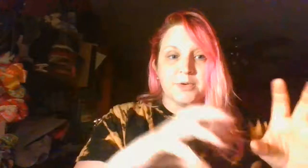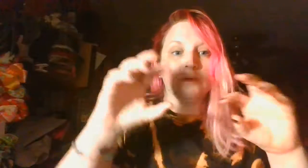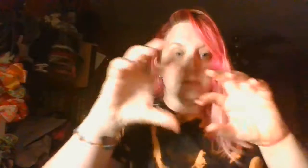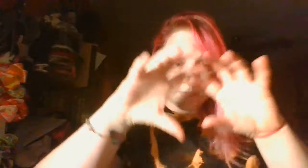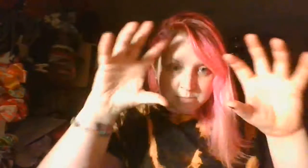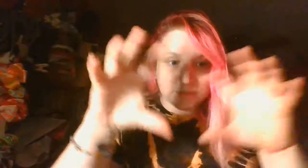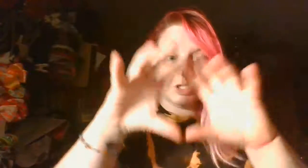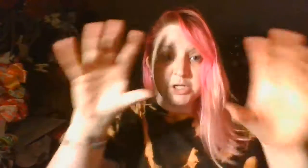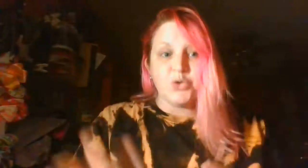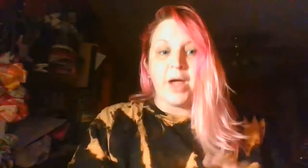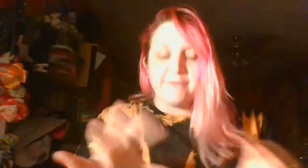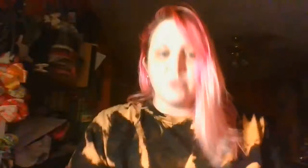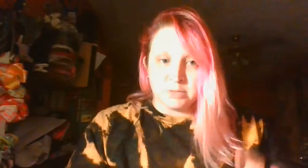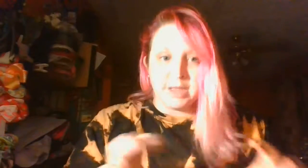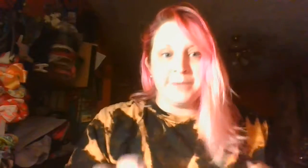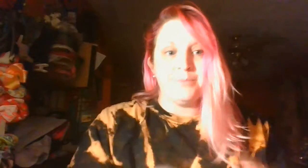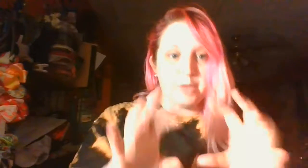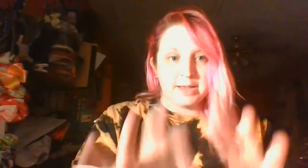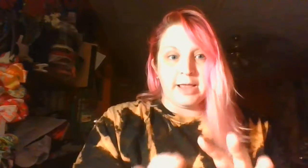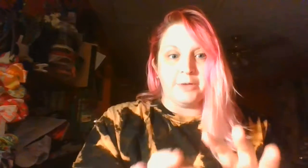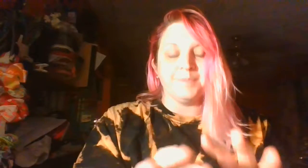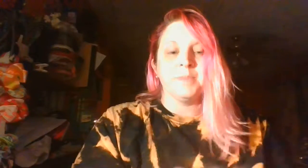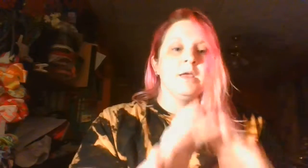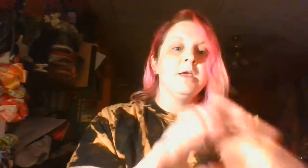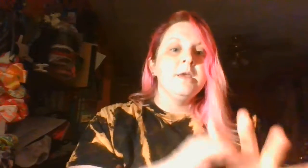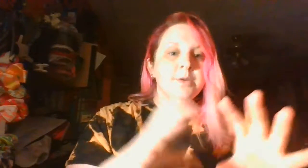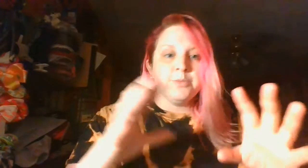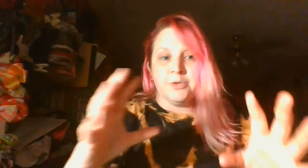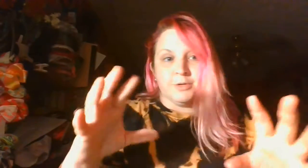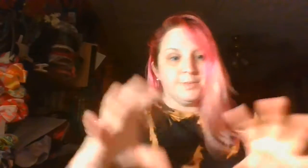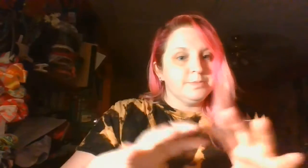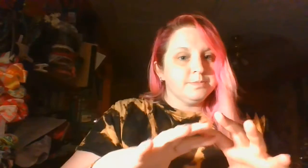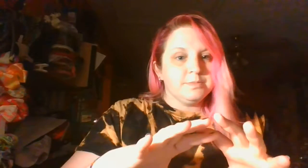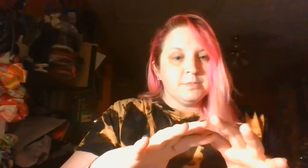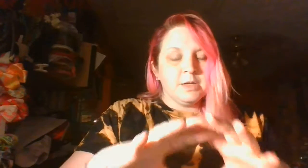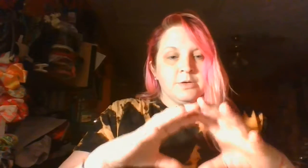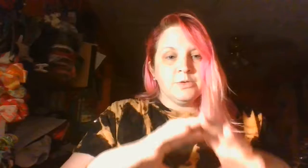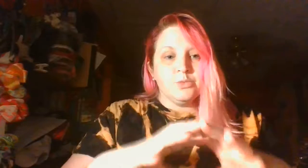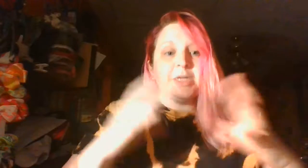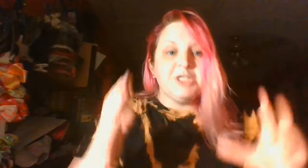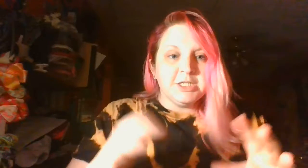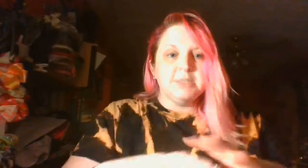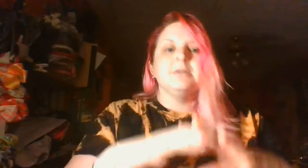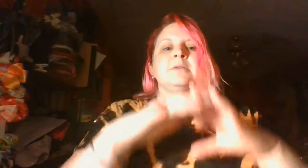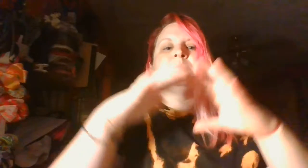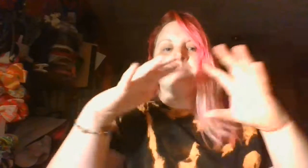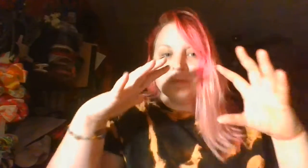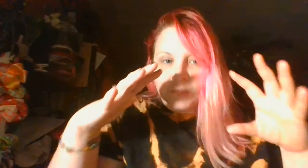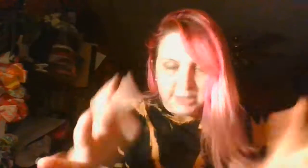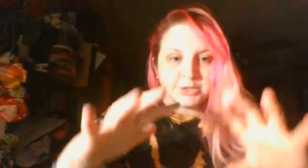topical geographical type breakdown per region,